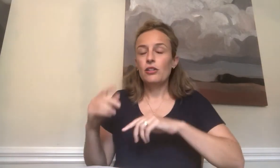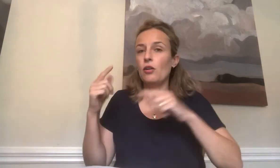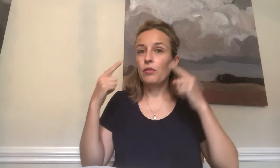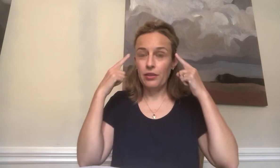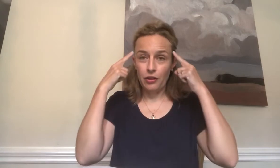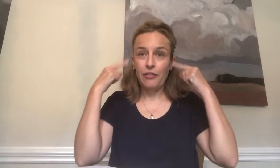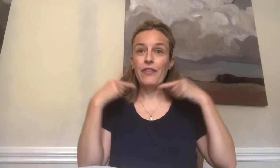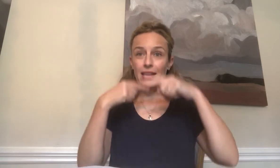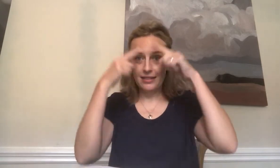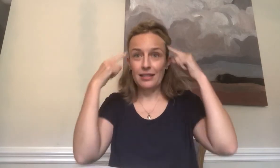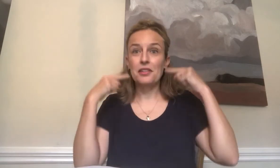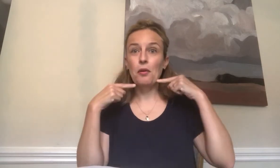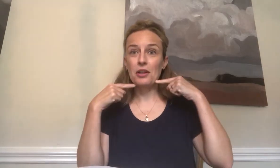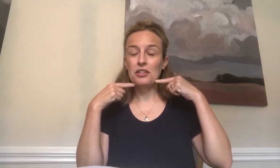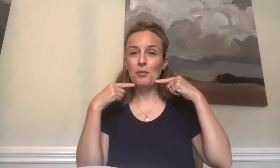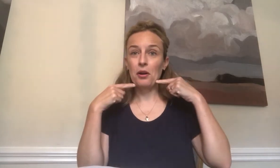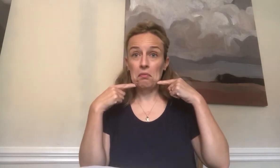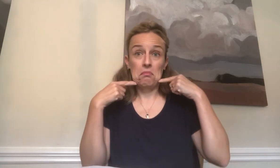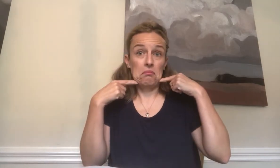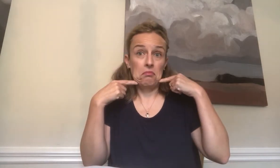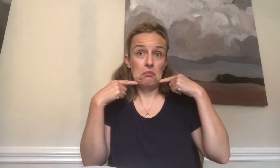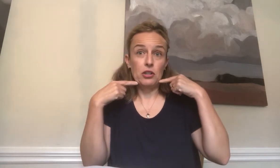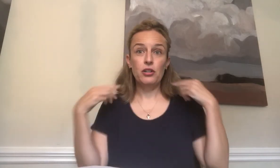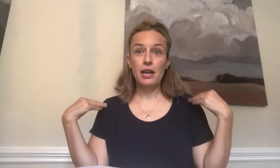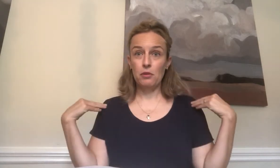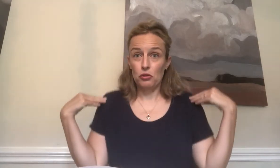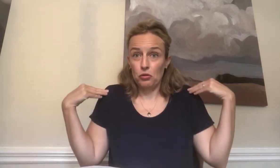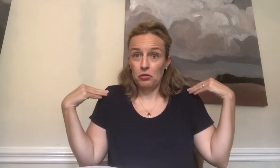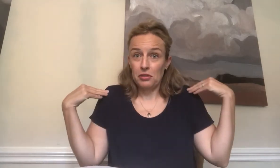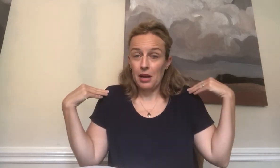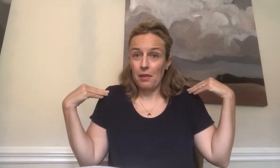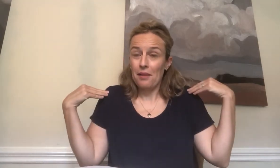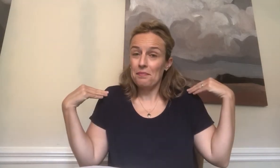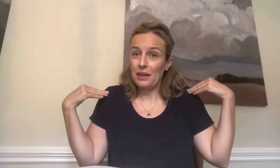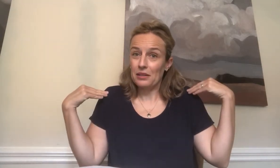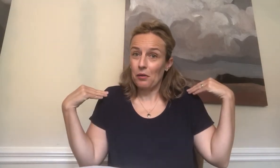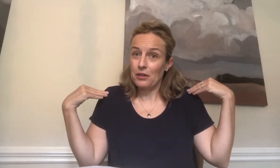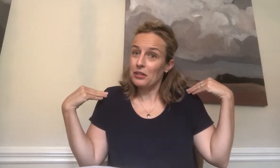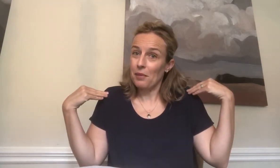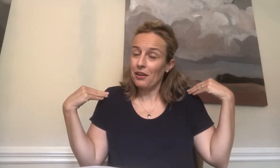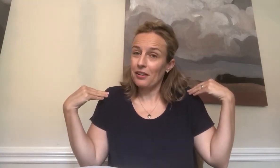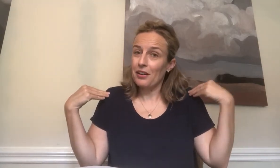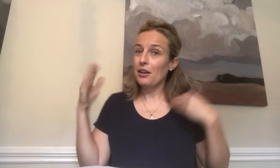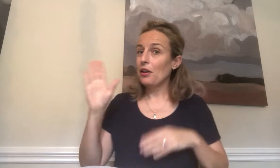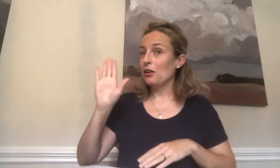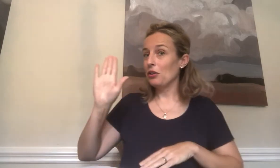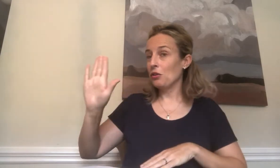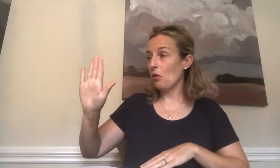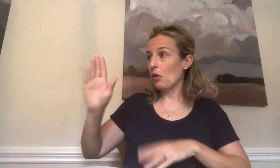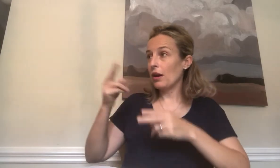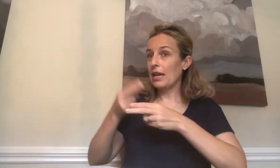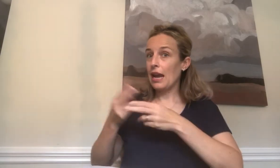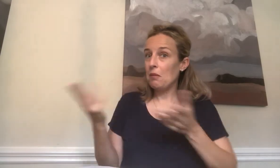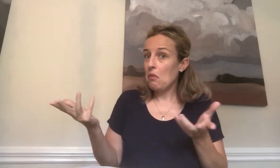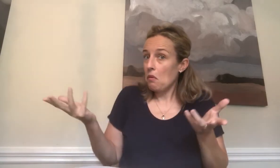So your face is the question mark. What's your name? Your shoulders come up. That's a question mark. Your name,